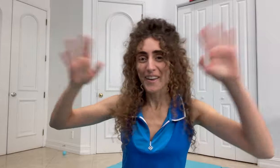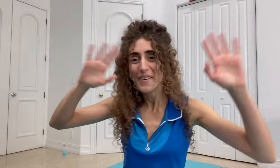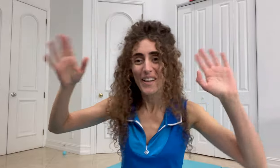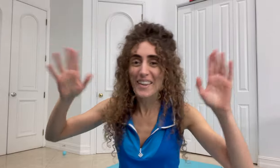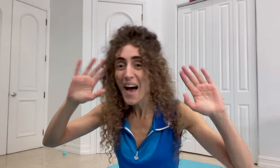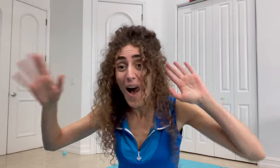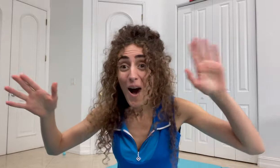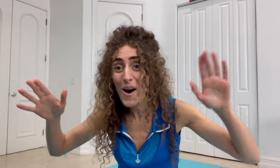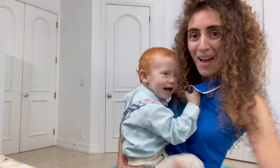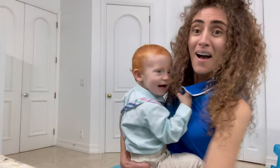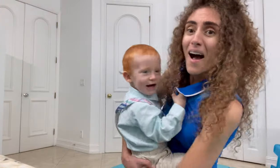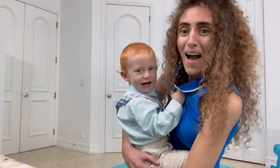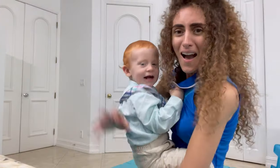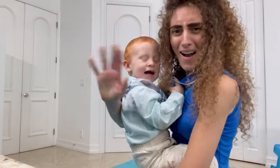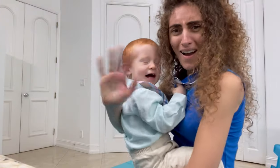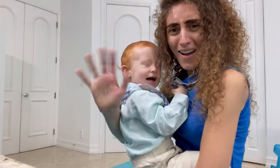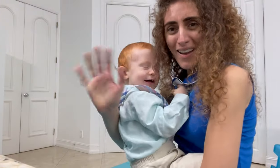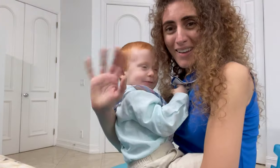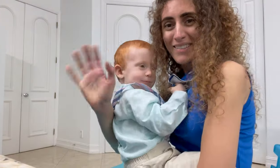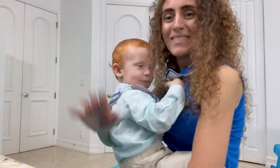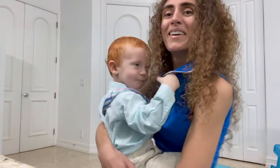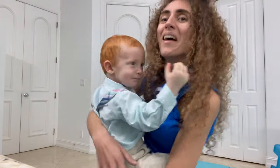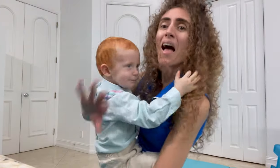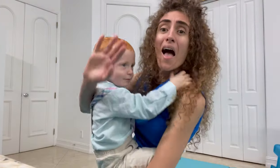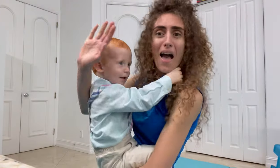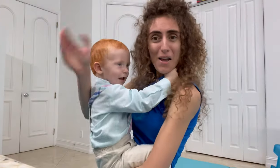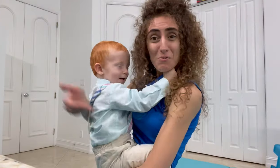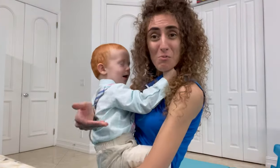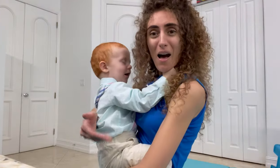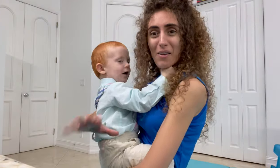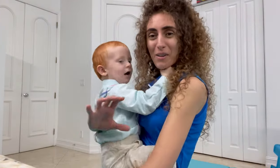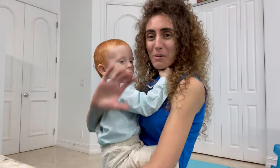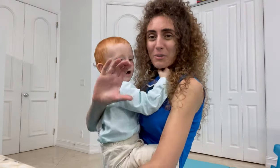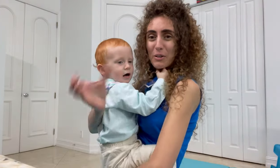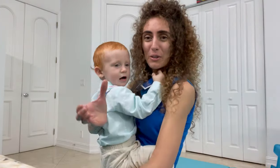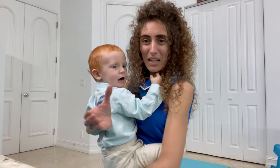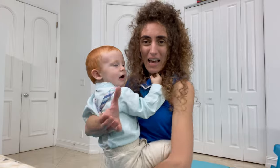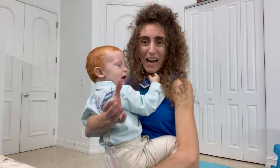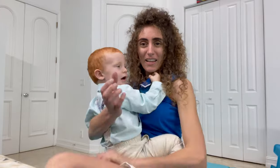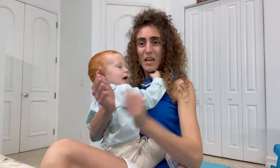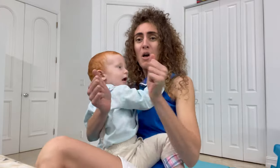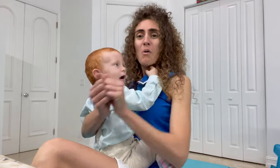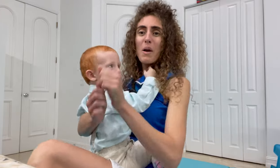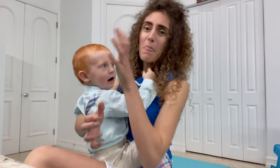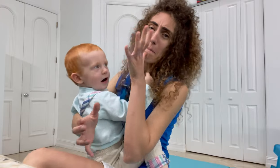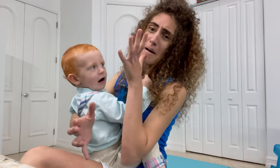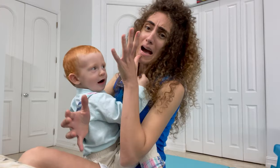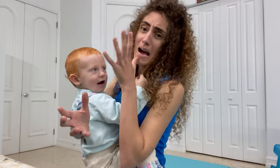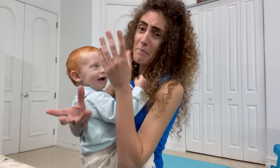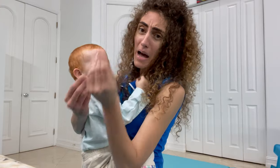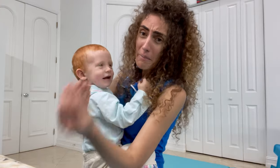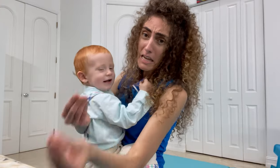Hello, hello. Hi. And welcome to class with Mama